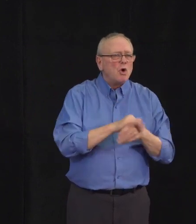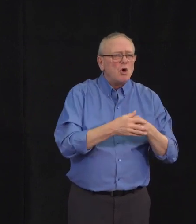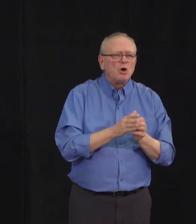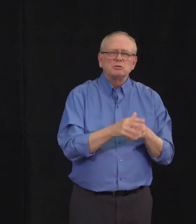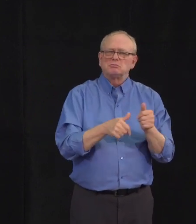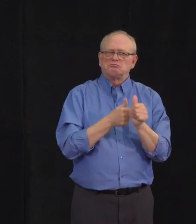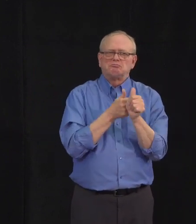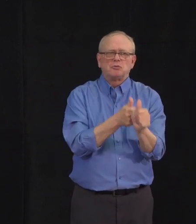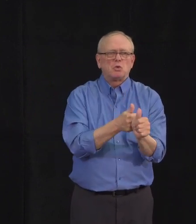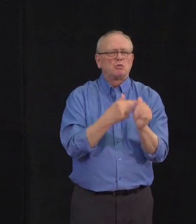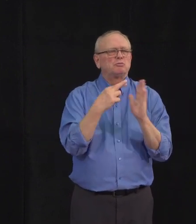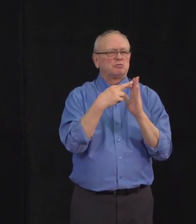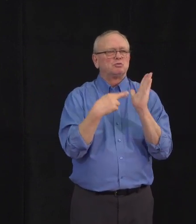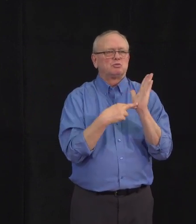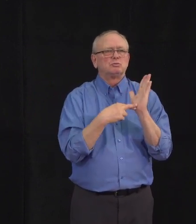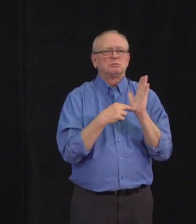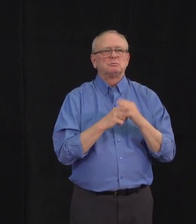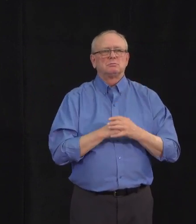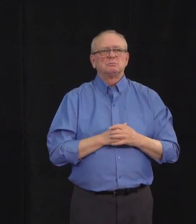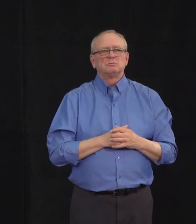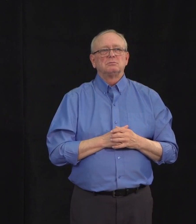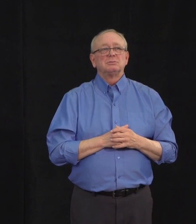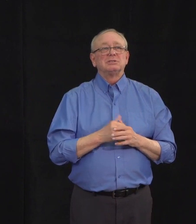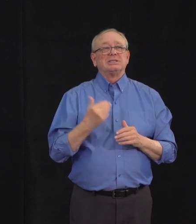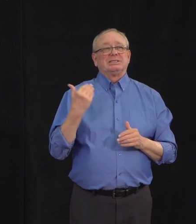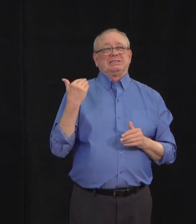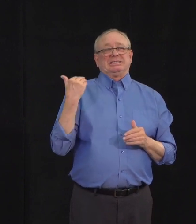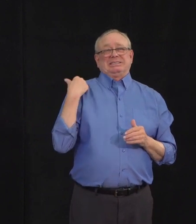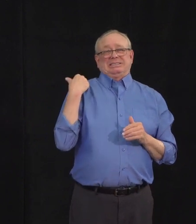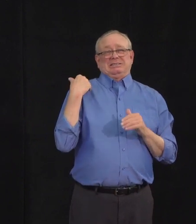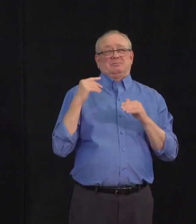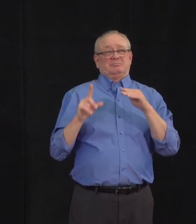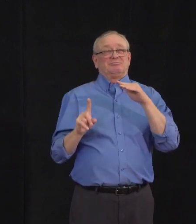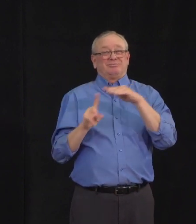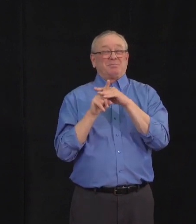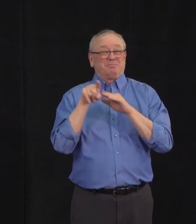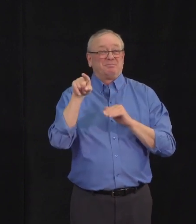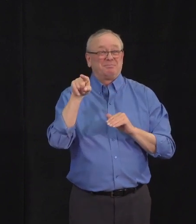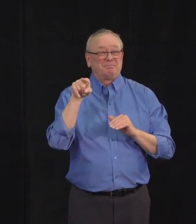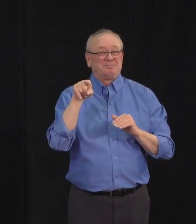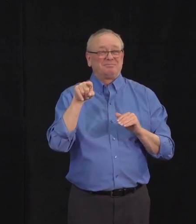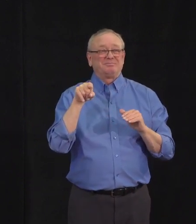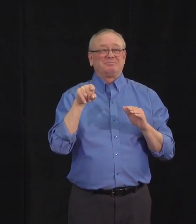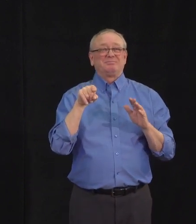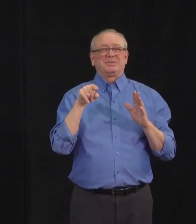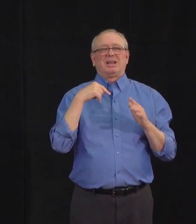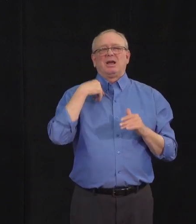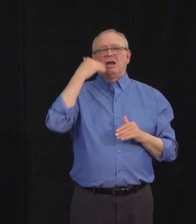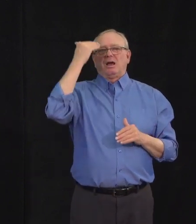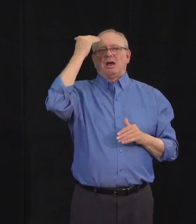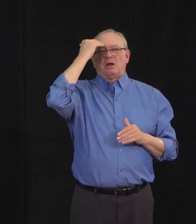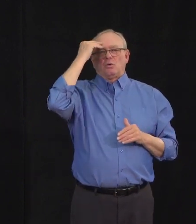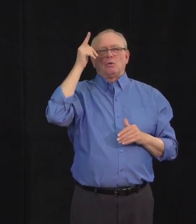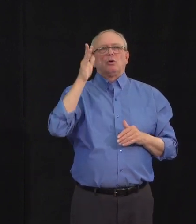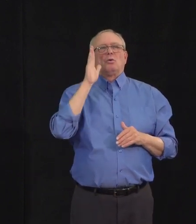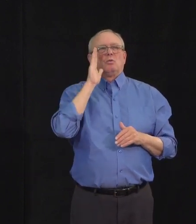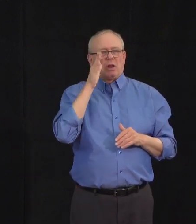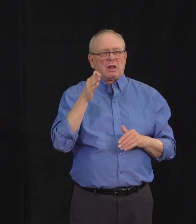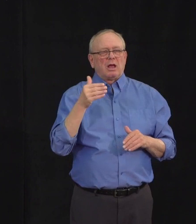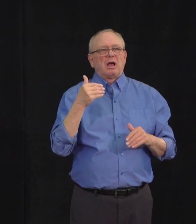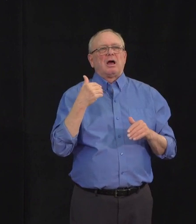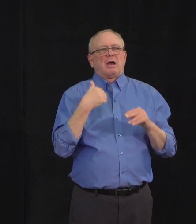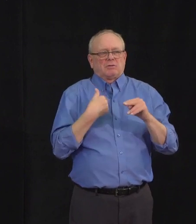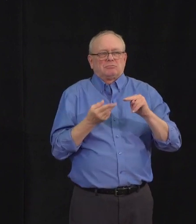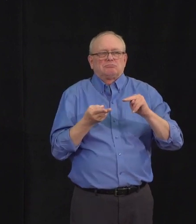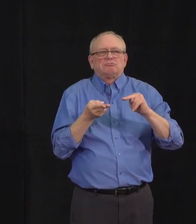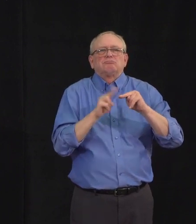when this outbreak was first identified, we talked about the fact that we did expect that there would be additional cases reported, given that